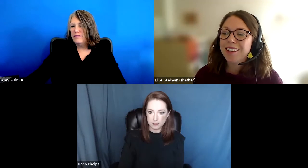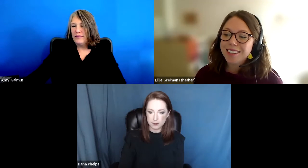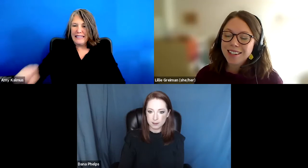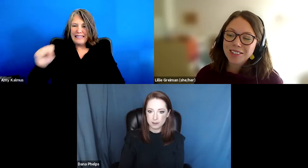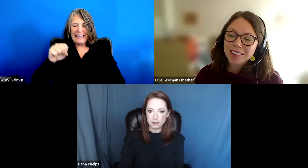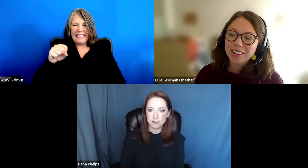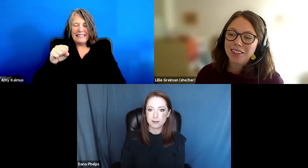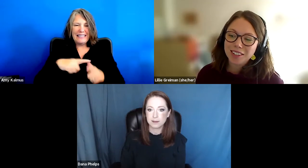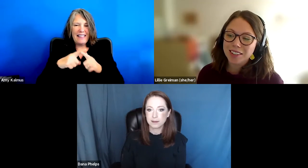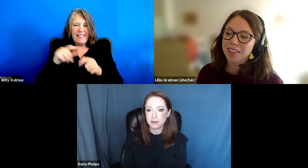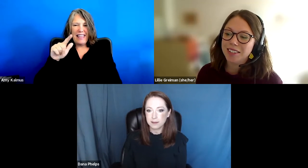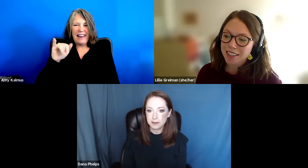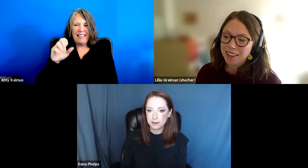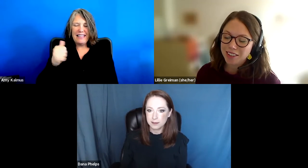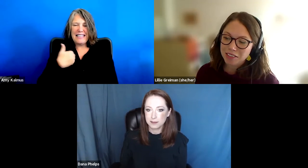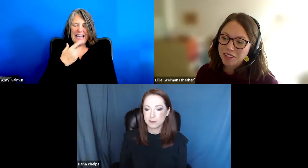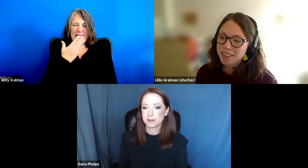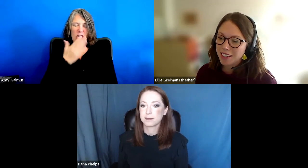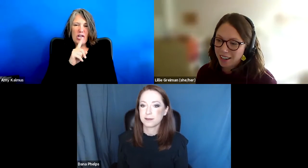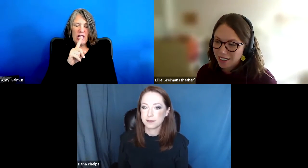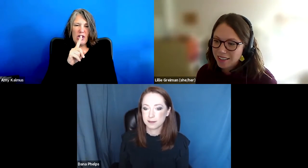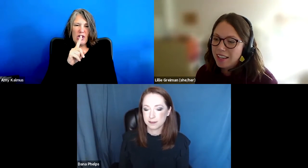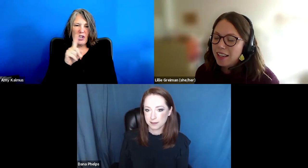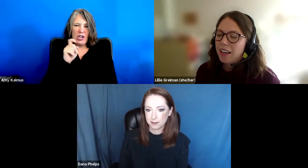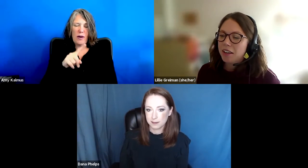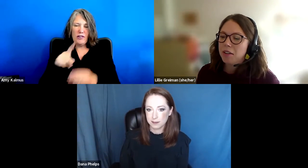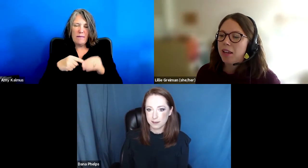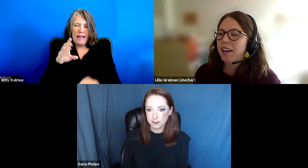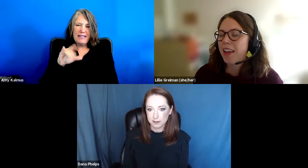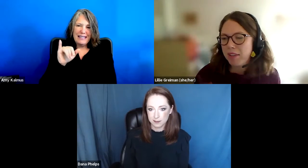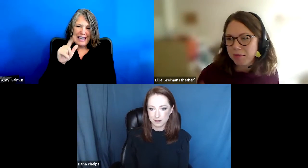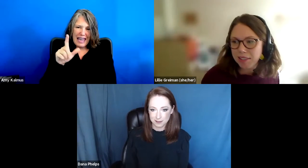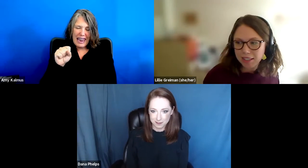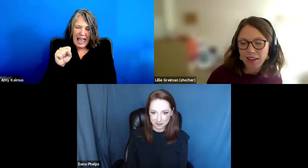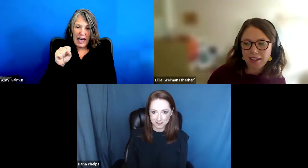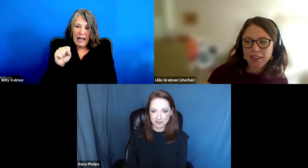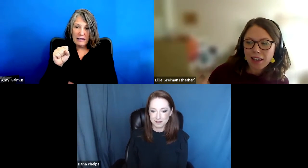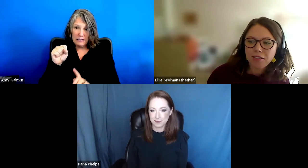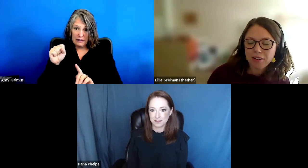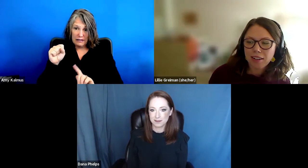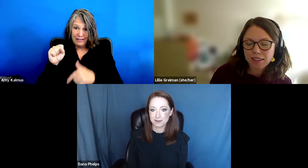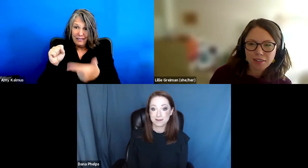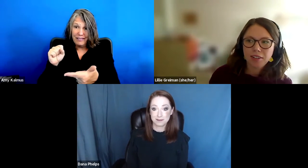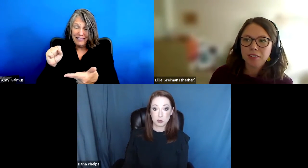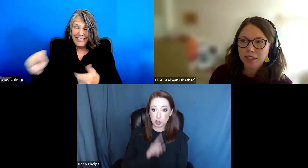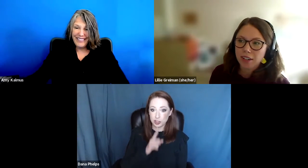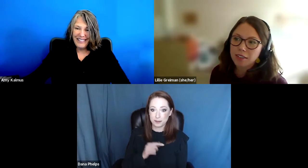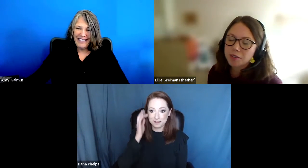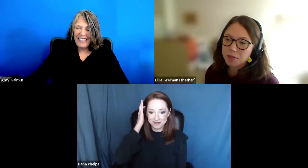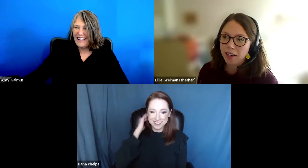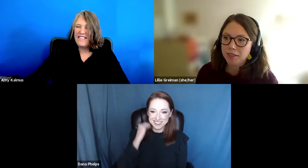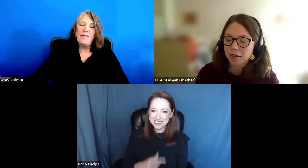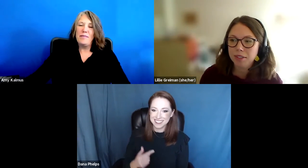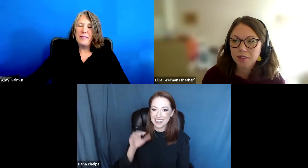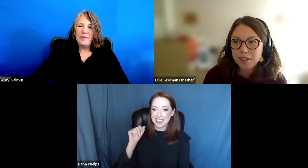Yes, and then Alyssa has a really good question around data collection for CILs. And that makes me think, again, Alyssa, I want you to reach out,